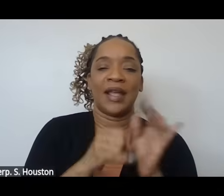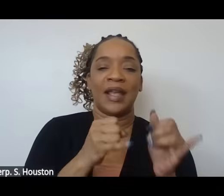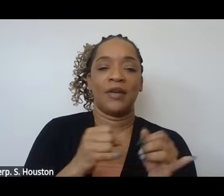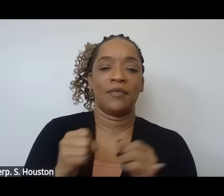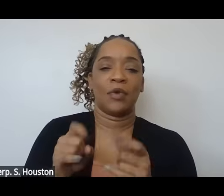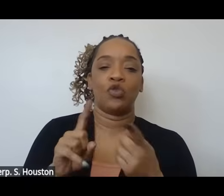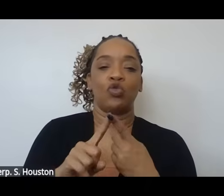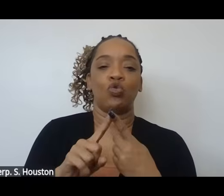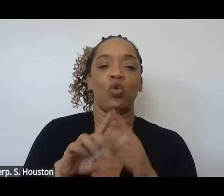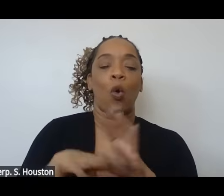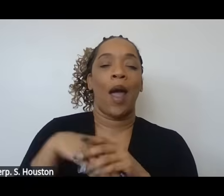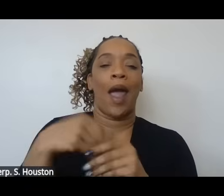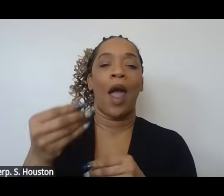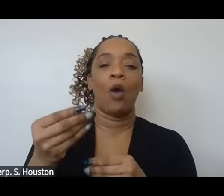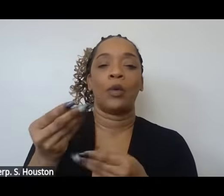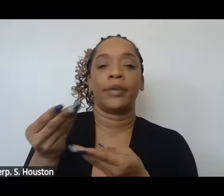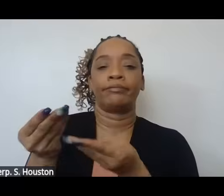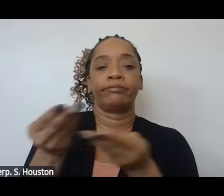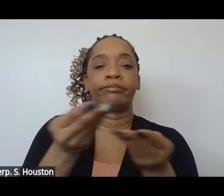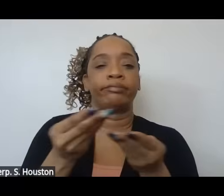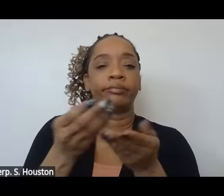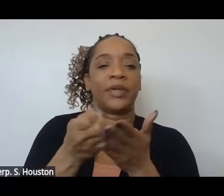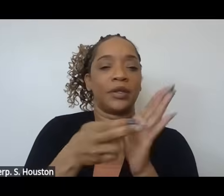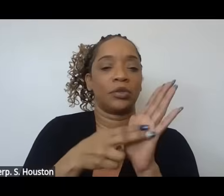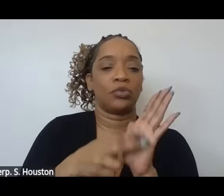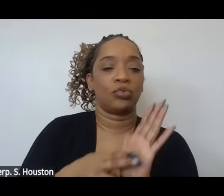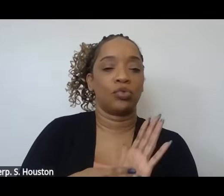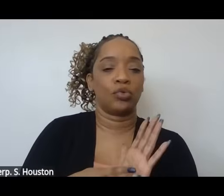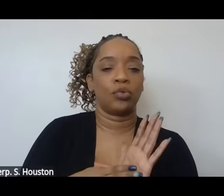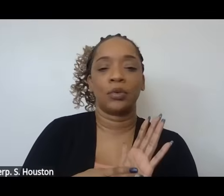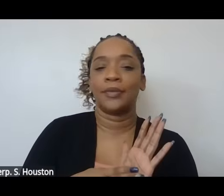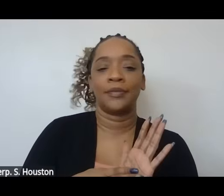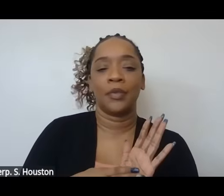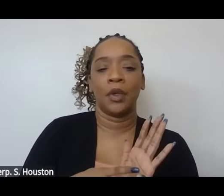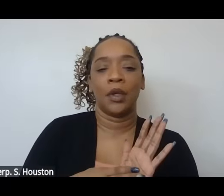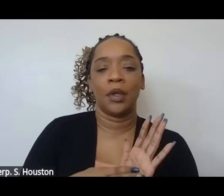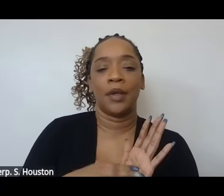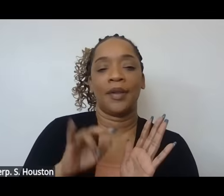about. This is something that simply says if there's a challenge and